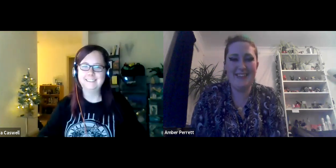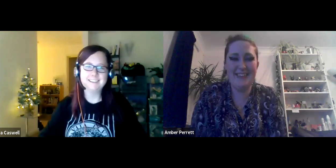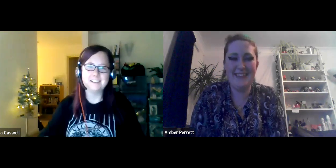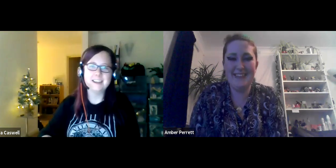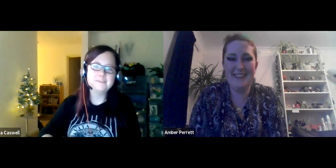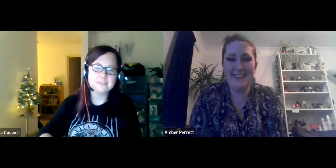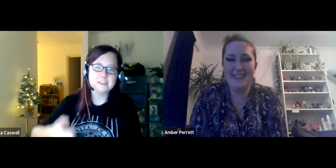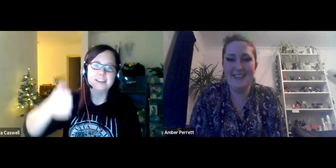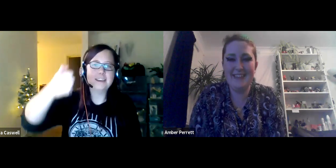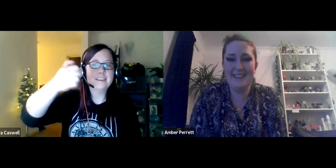can't get anything right today.